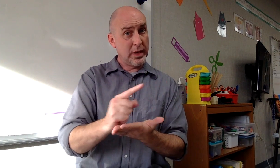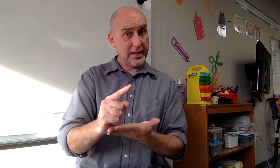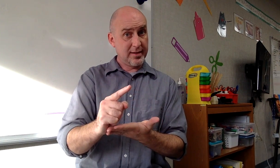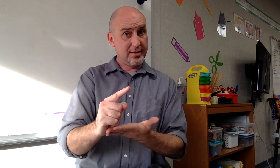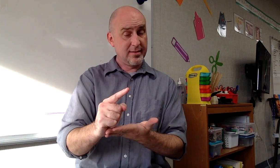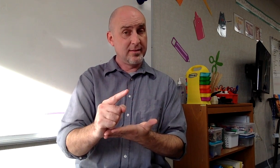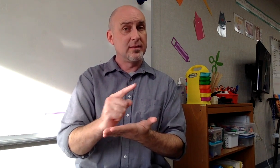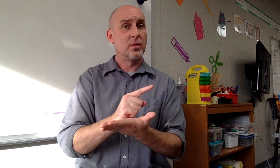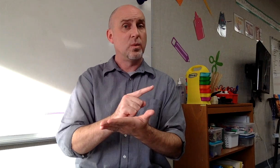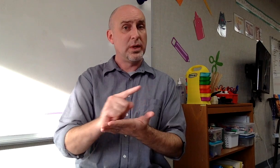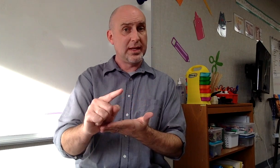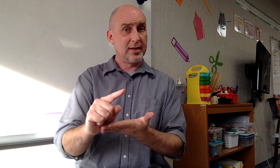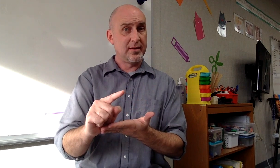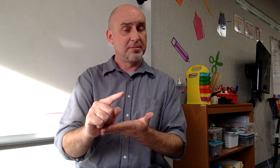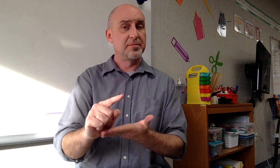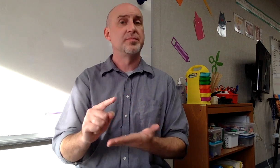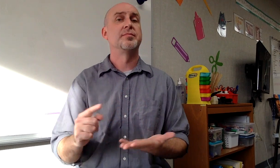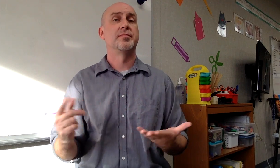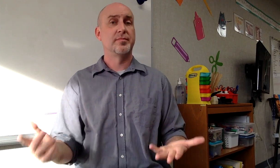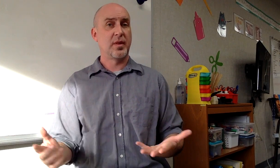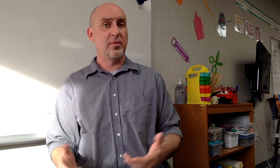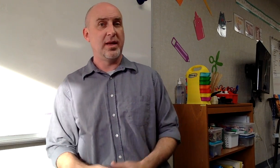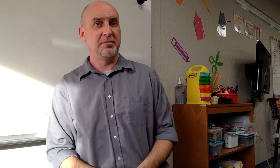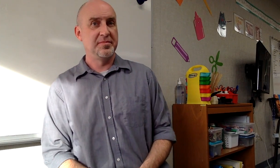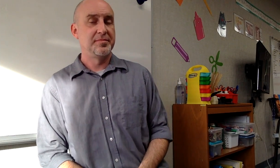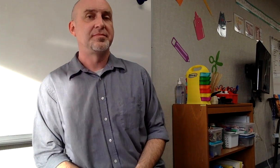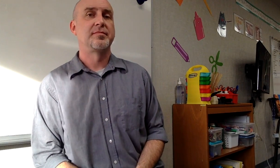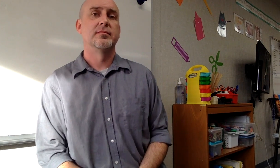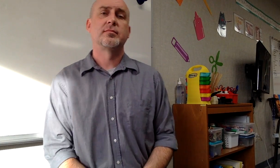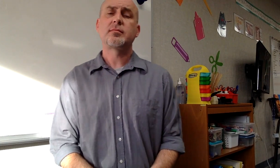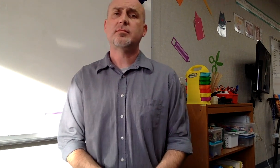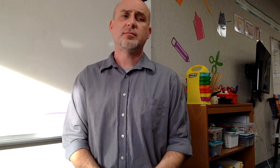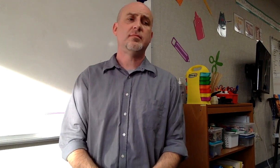week. Week. All right.